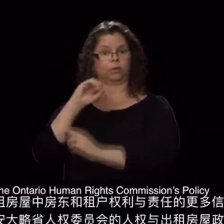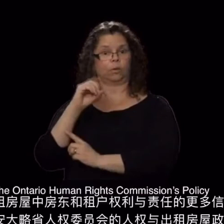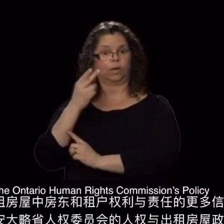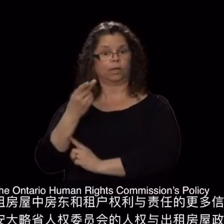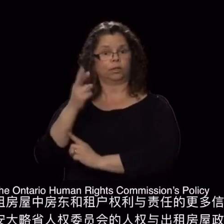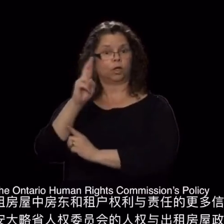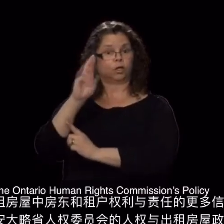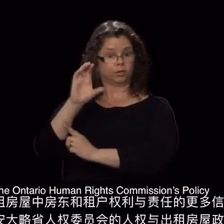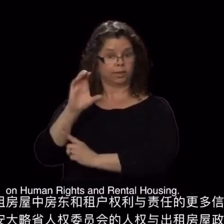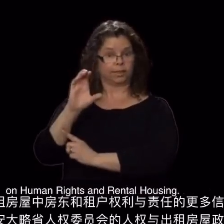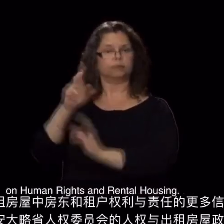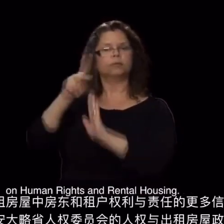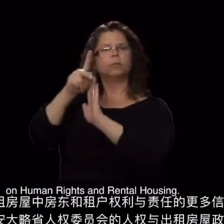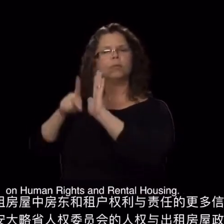human rights and rental housing.